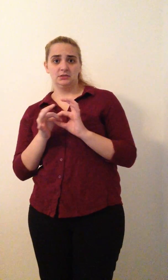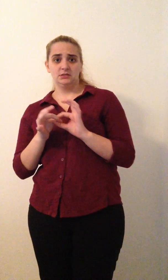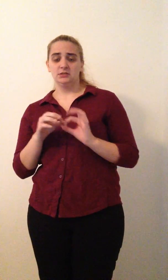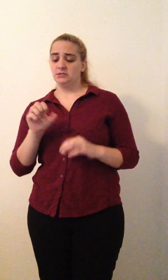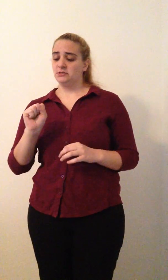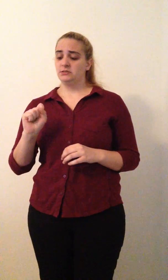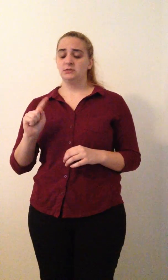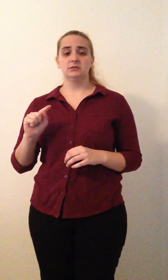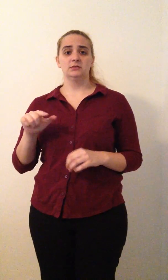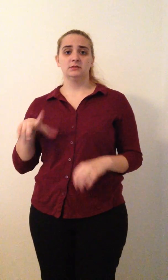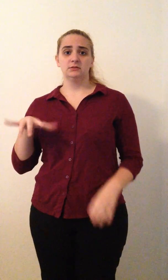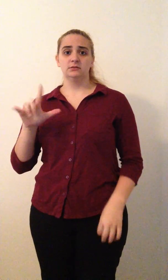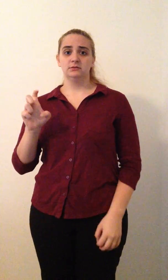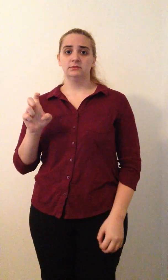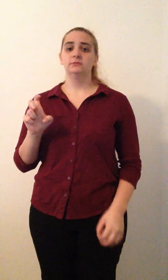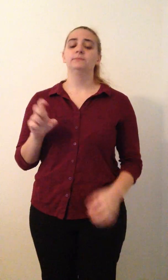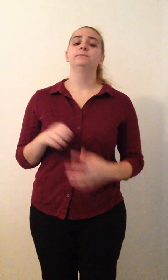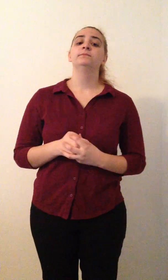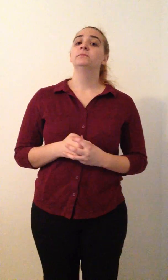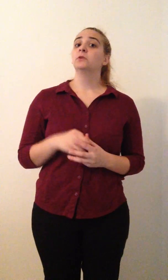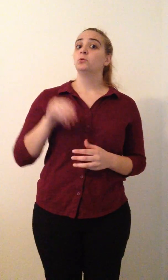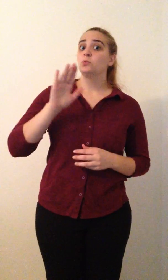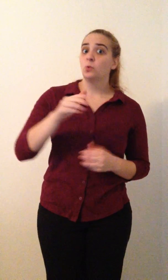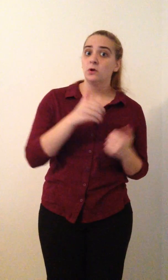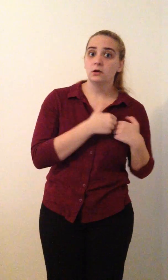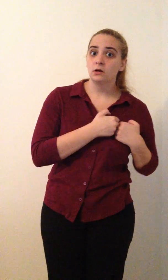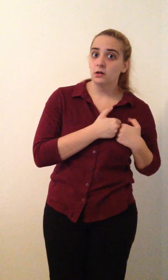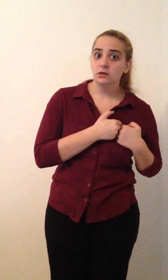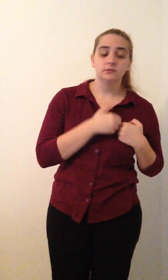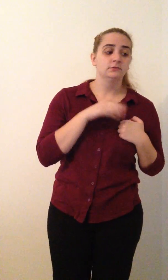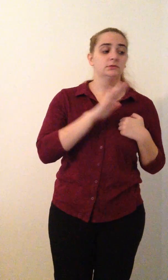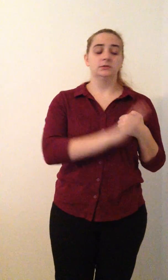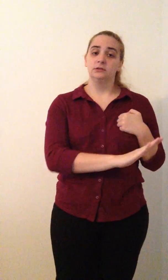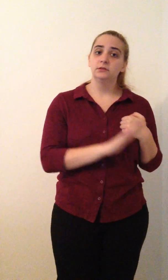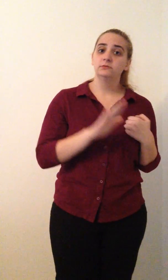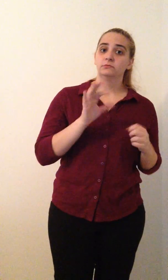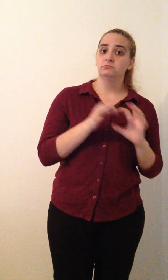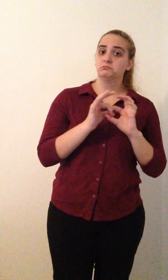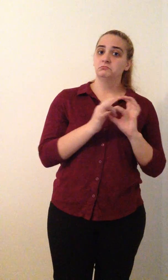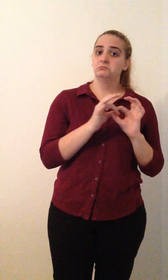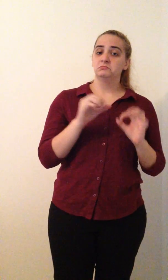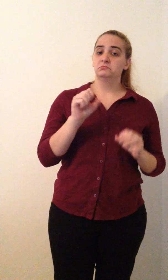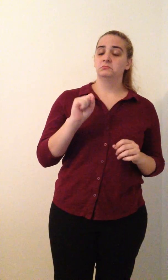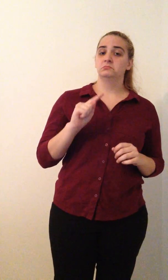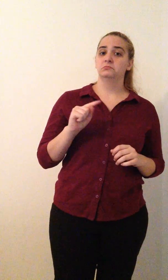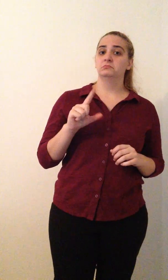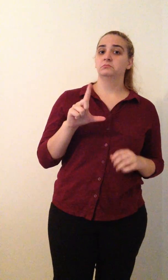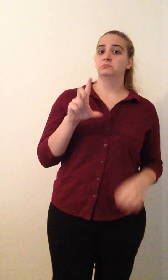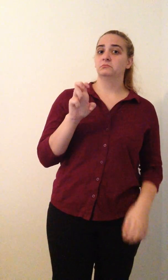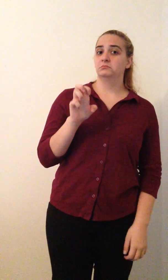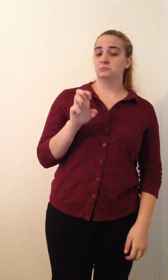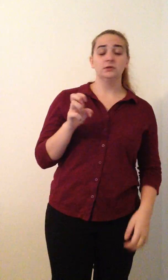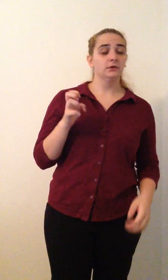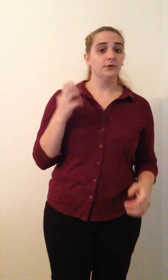behavior that you did that you can now see pushed them away, it turned them off because they felt trapped, so they needed to push you